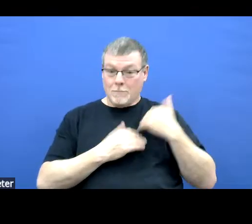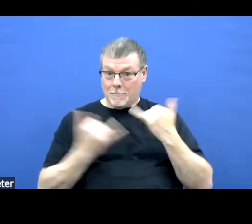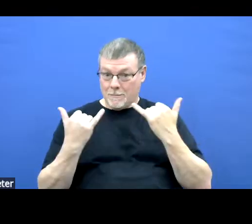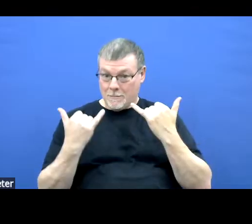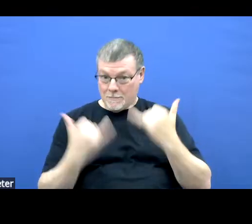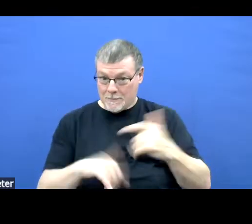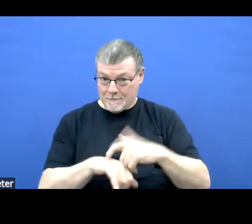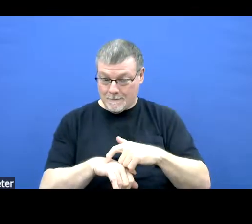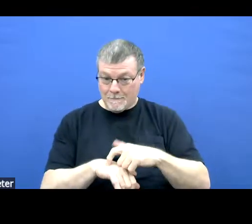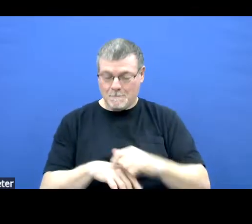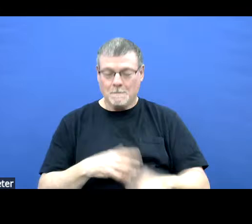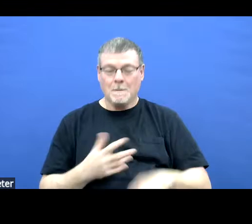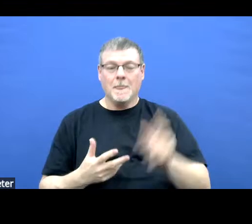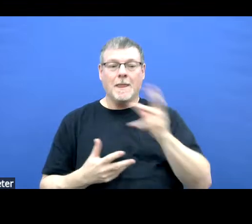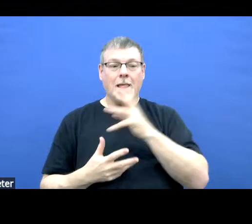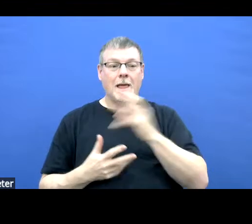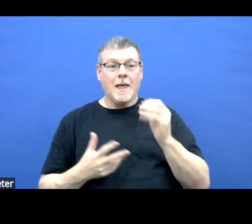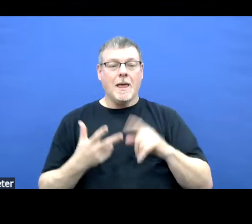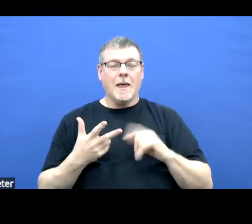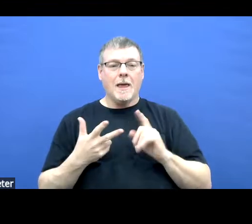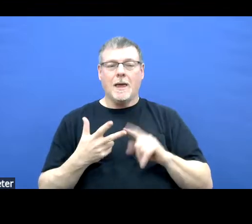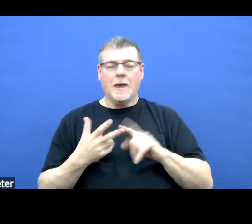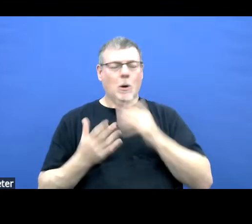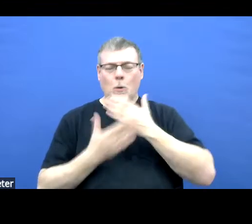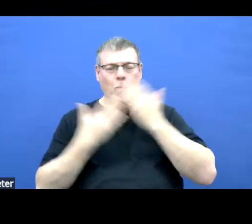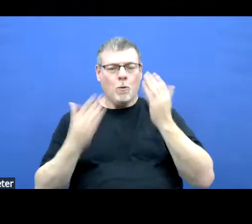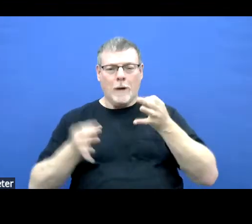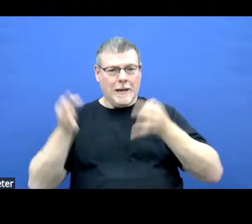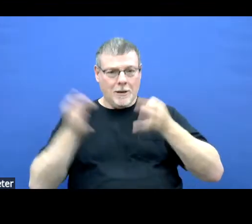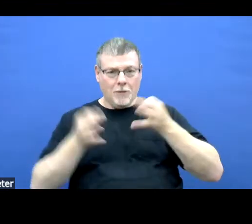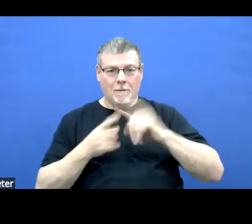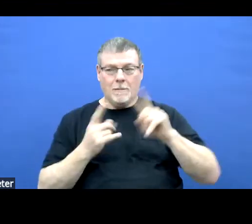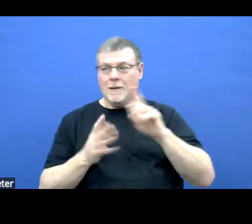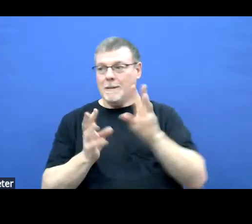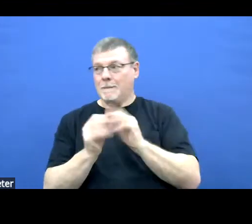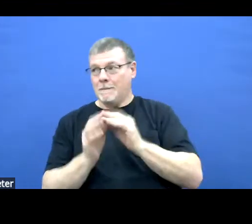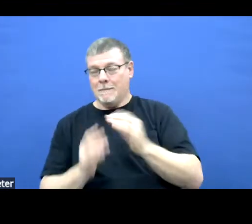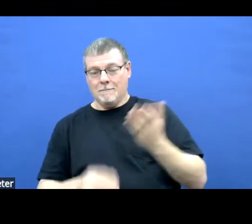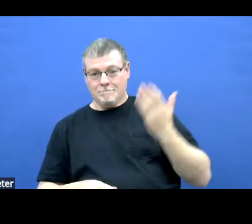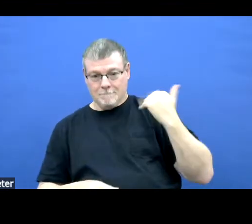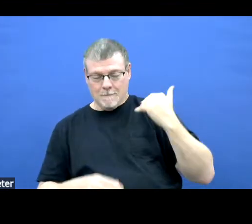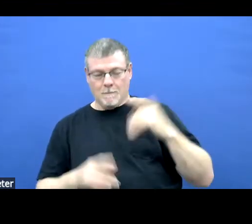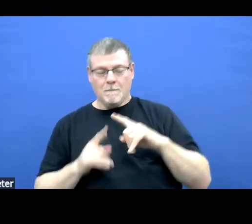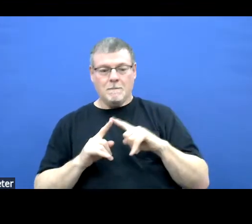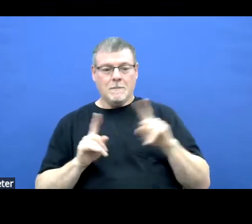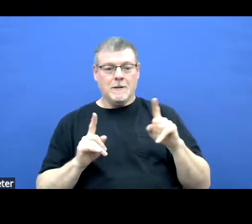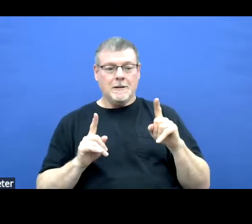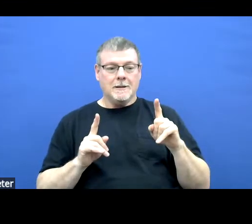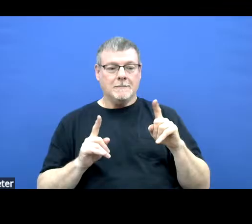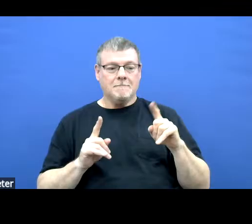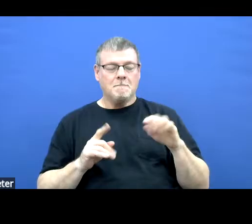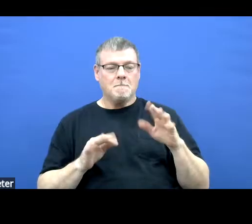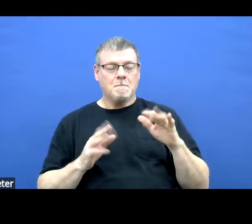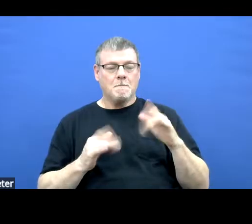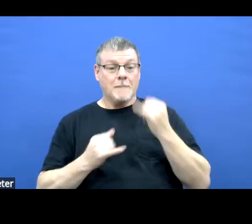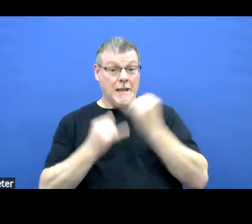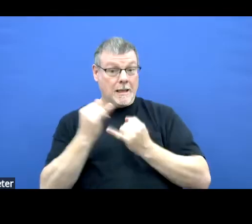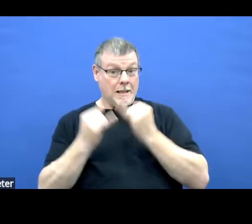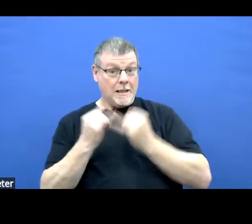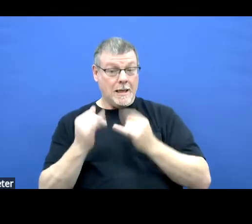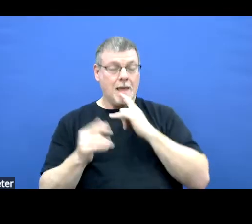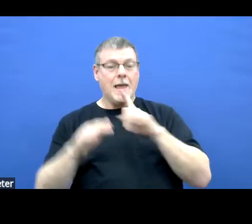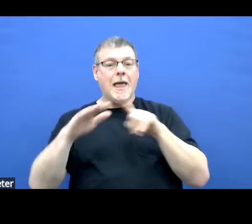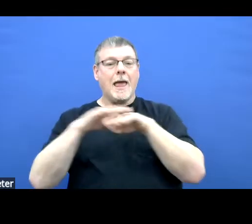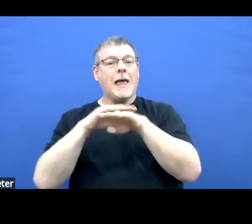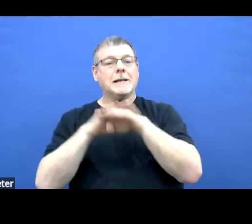And then there wasn't a hearing because we had the hearing last meeting. But the last one was the